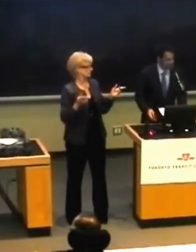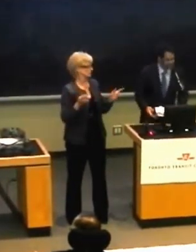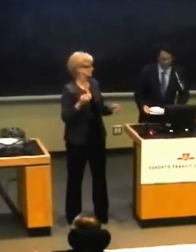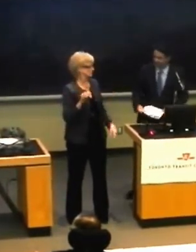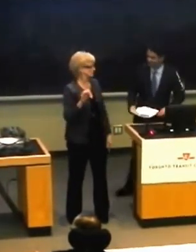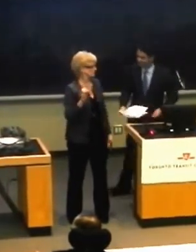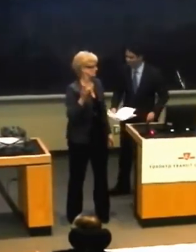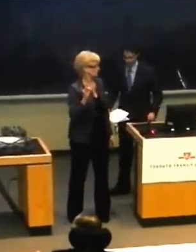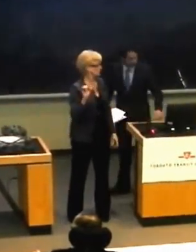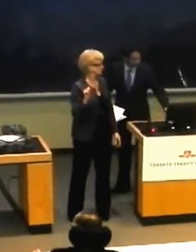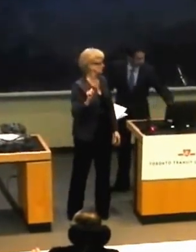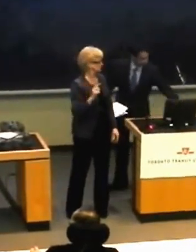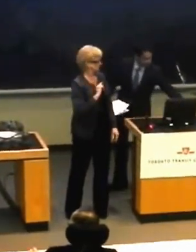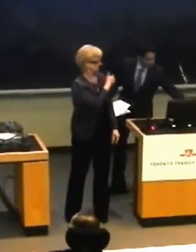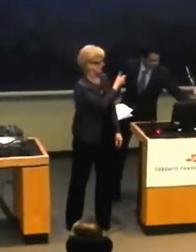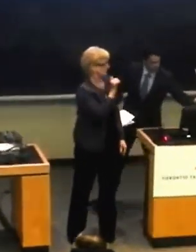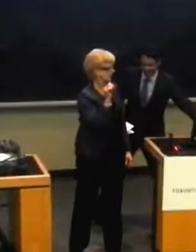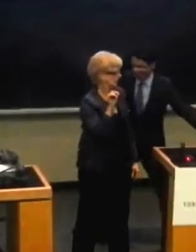over to you.